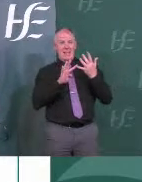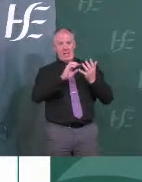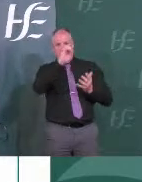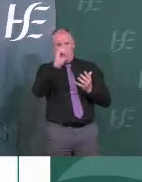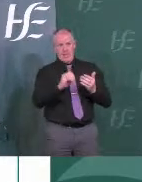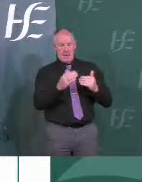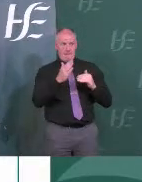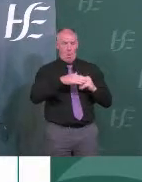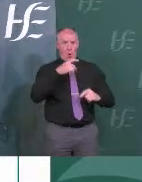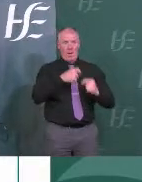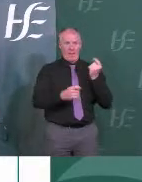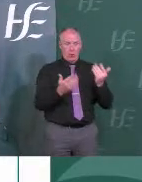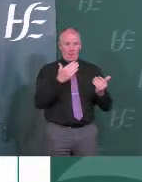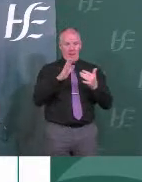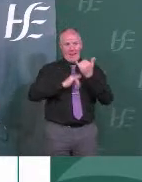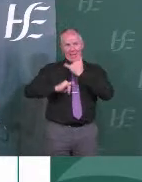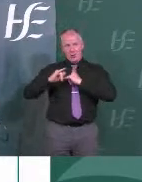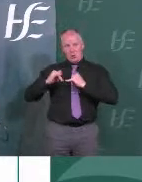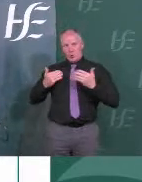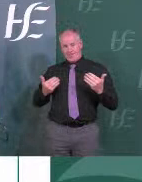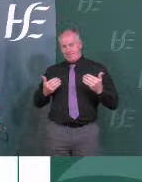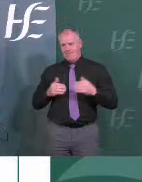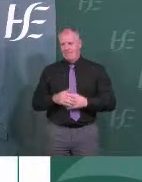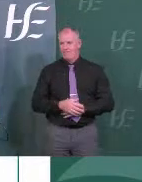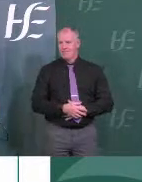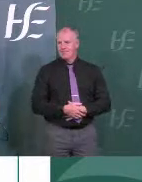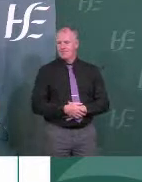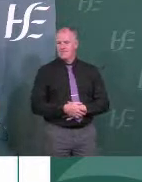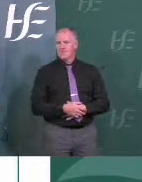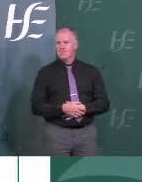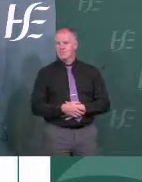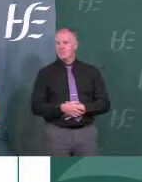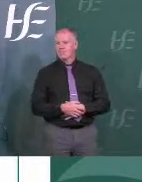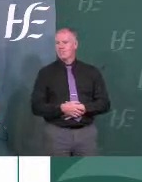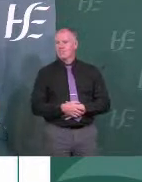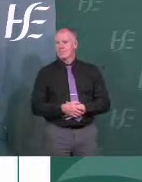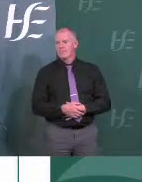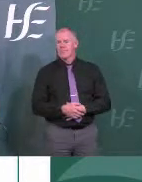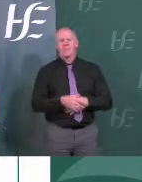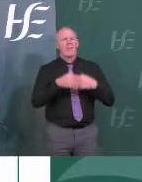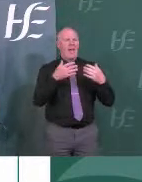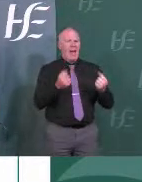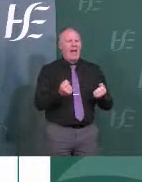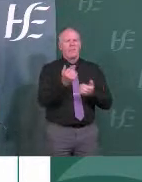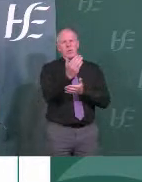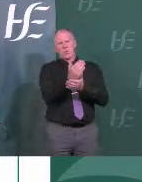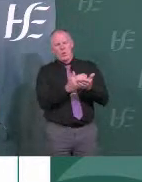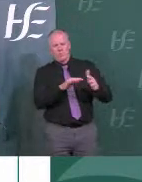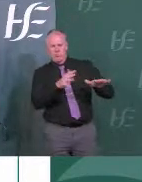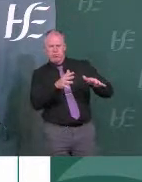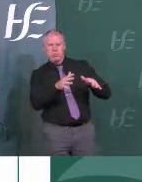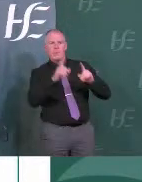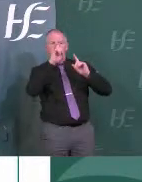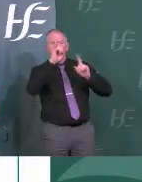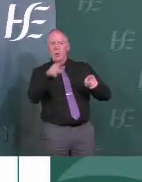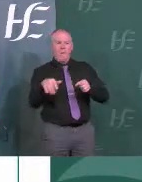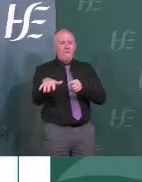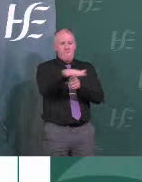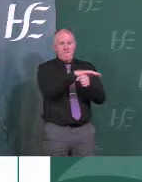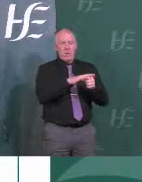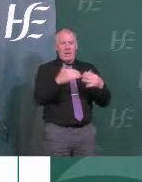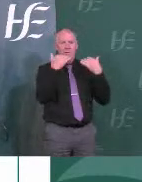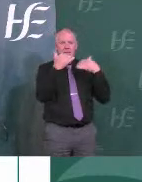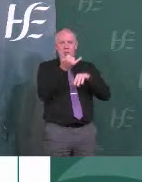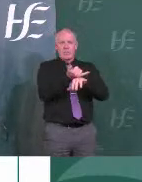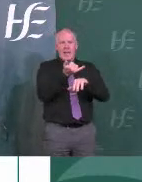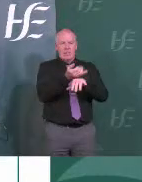more than where we were this week last year. There are, there's some caveats in this in terms of we haven't got all of the data. We're going to be